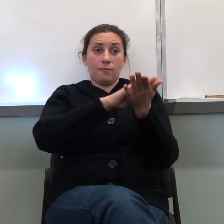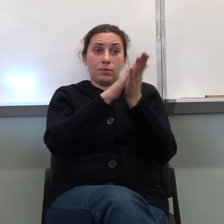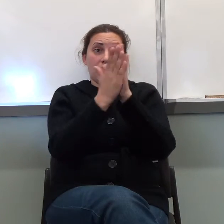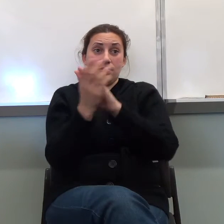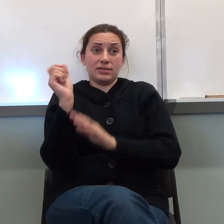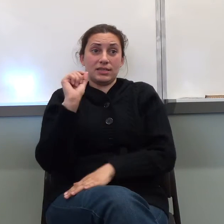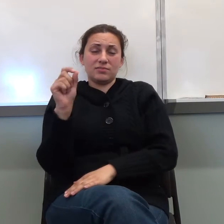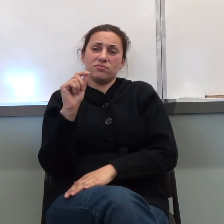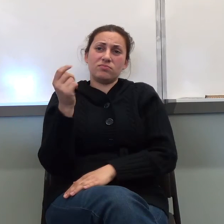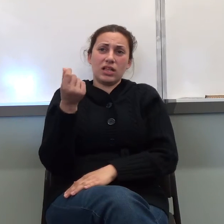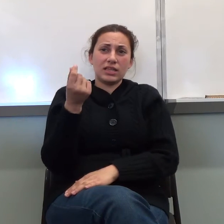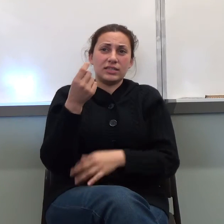interesting.